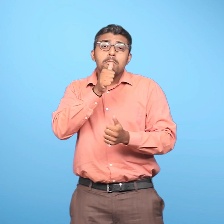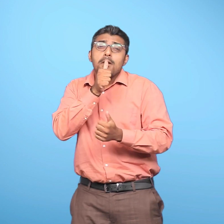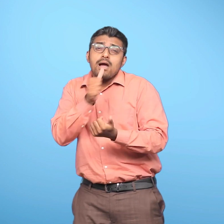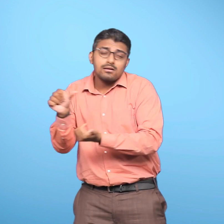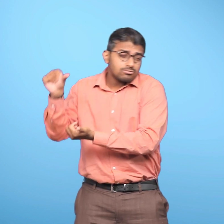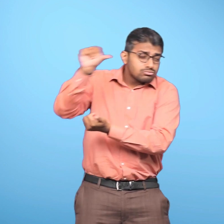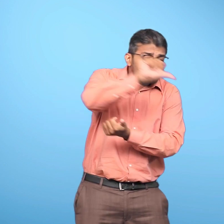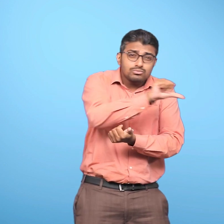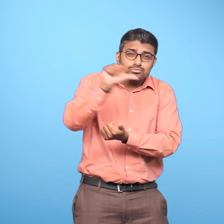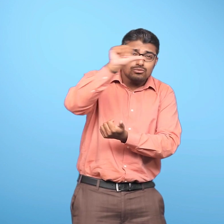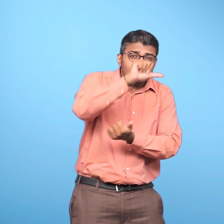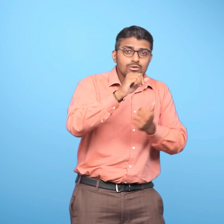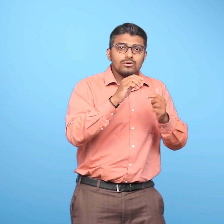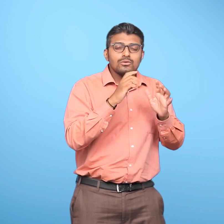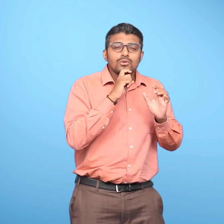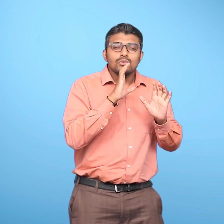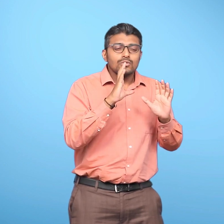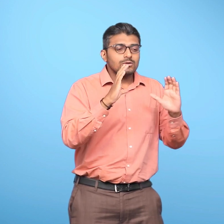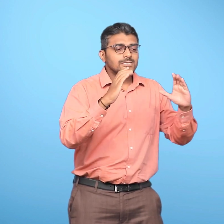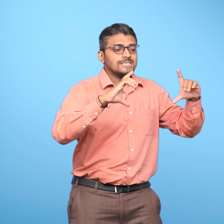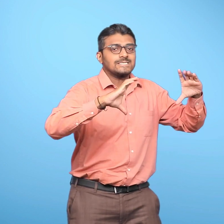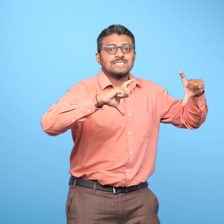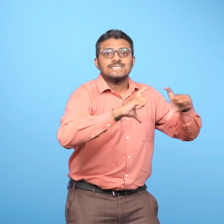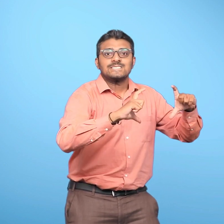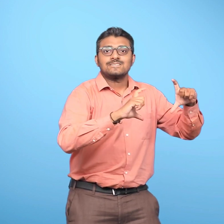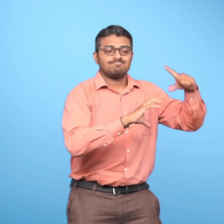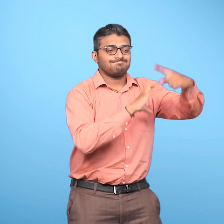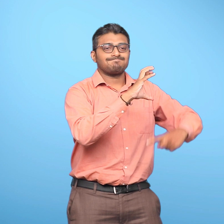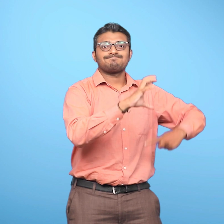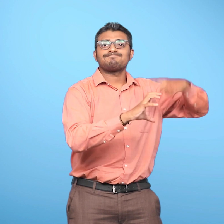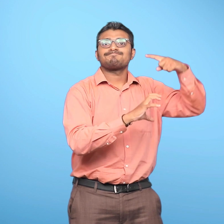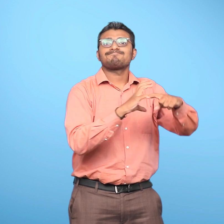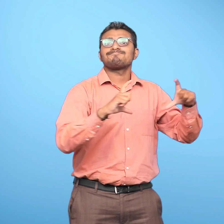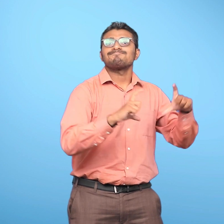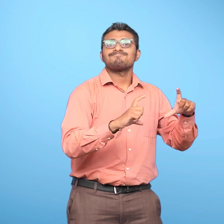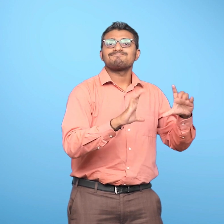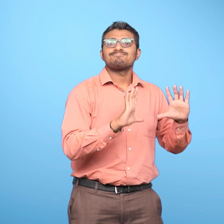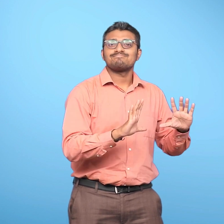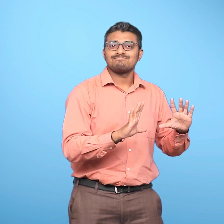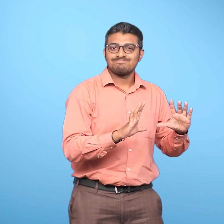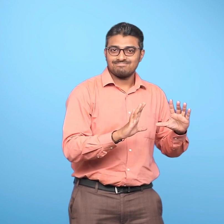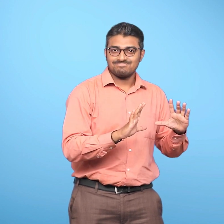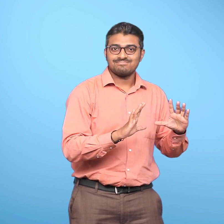Cold water is then poured over the rim, which contracts and fits tightly onto the wheel.